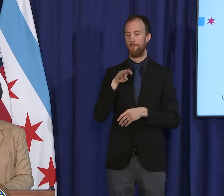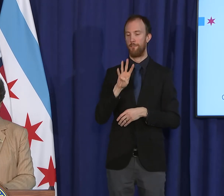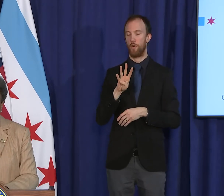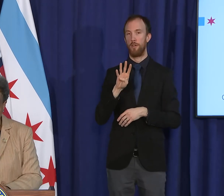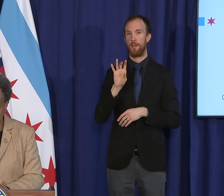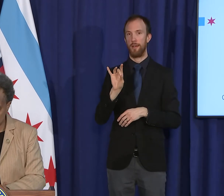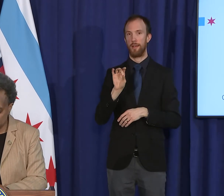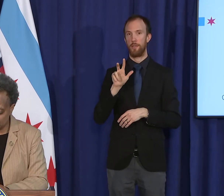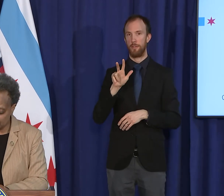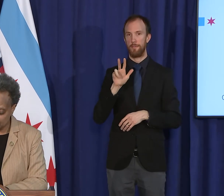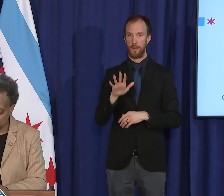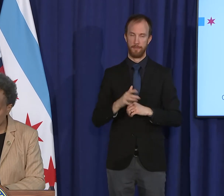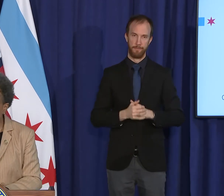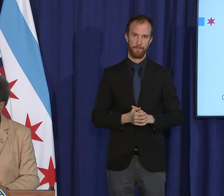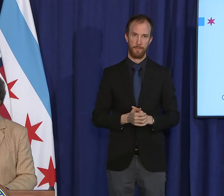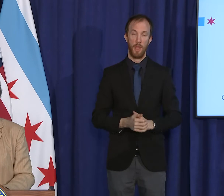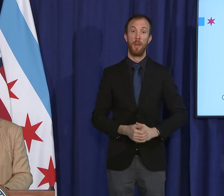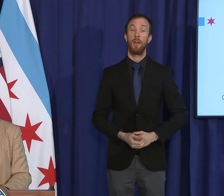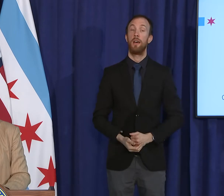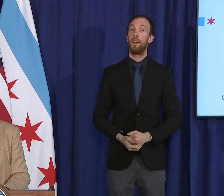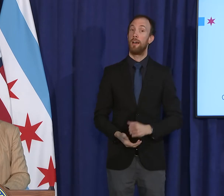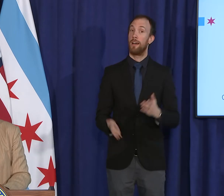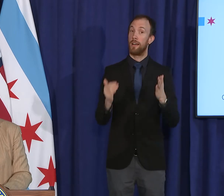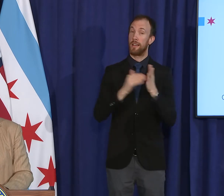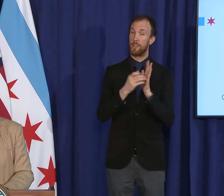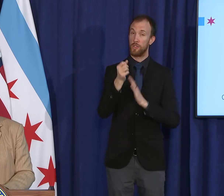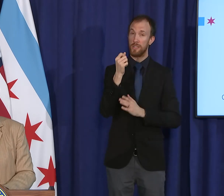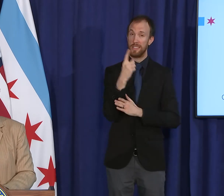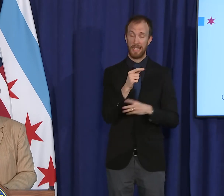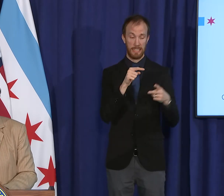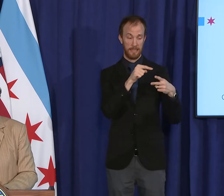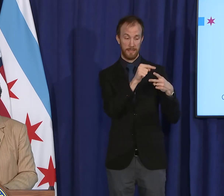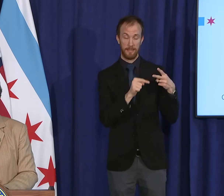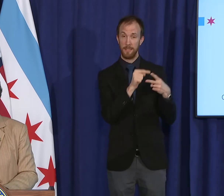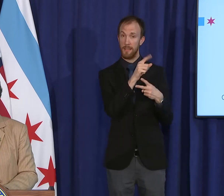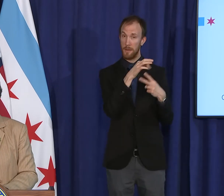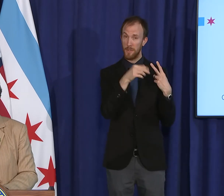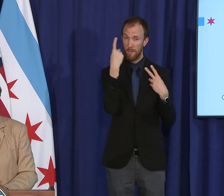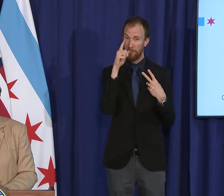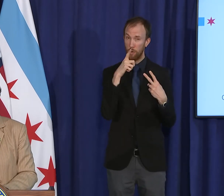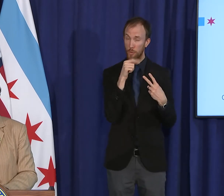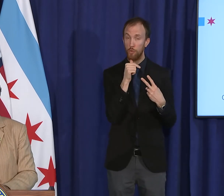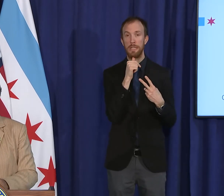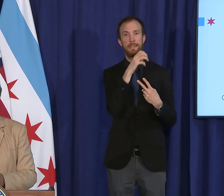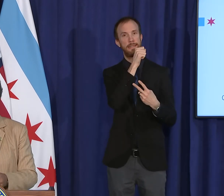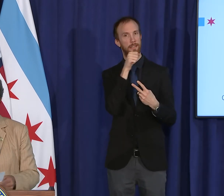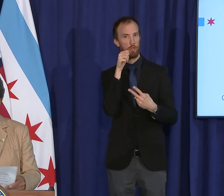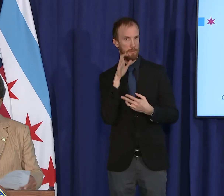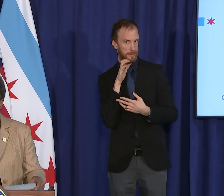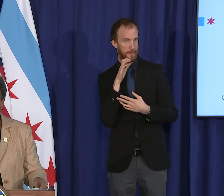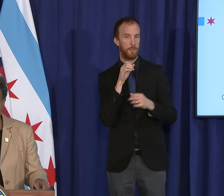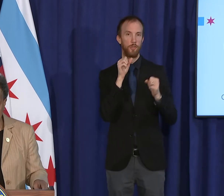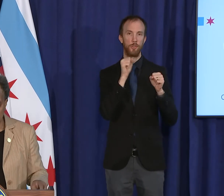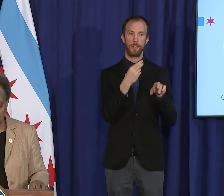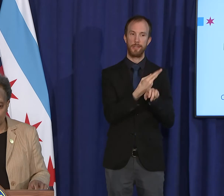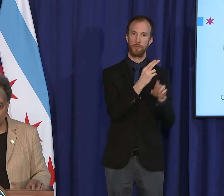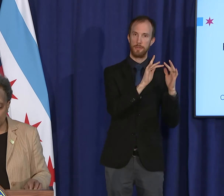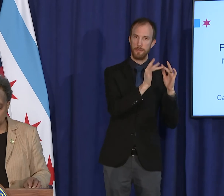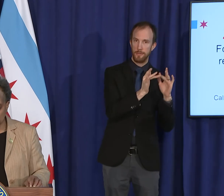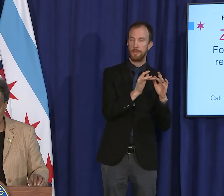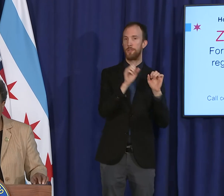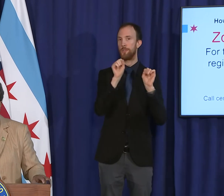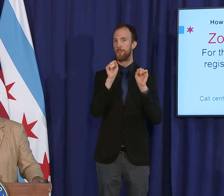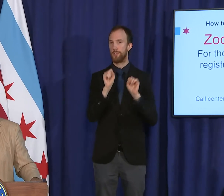312-746-3835. Again, that registration is for seniors via phone or online, and it will begin this Thursday